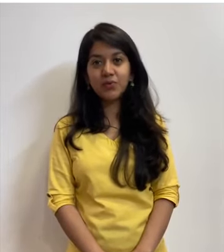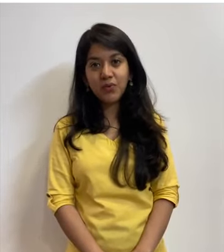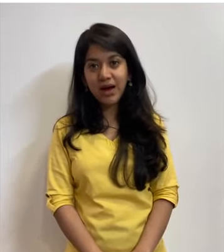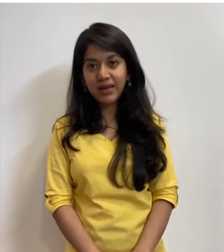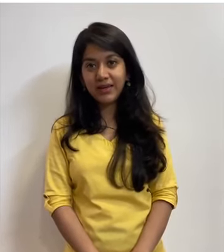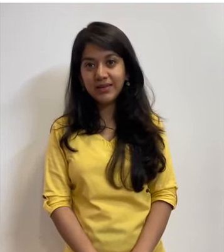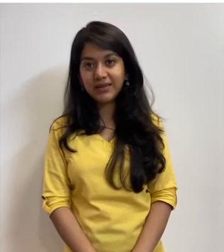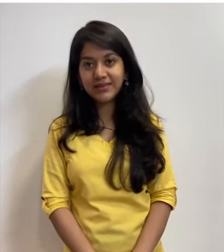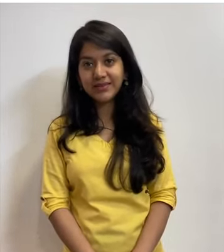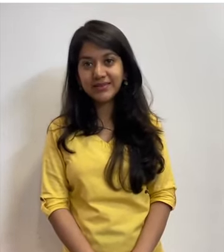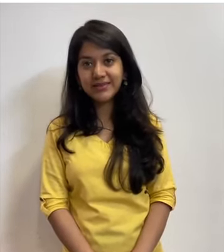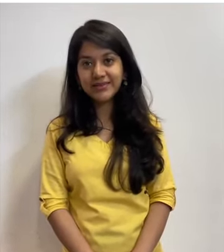Y,